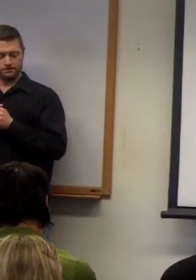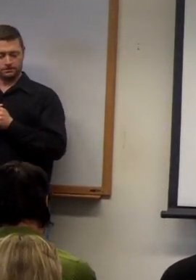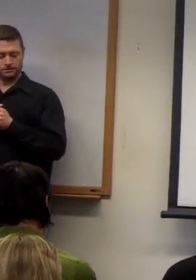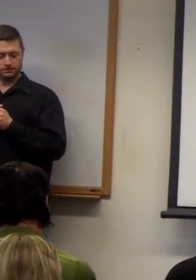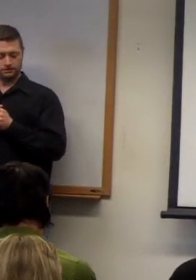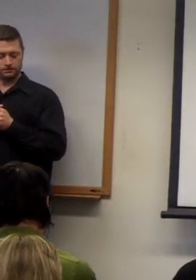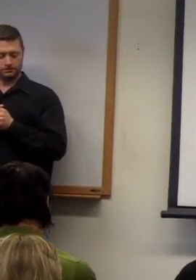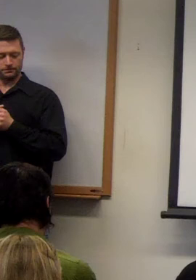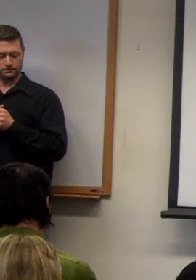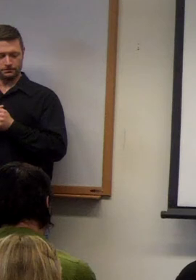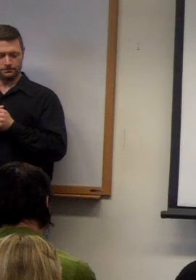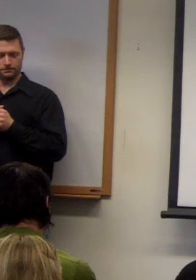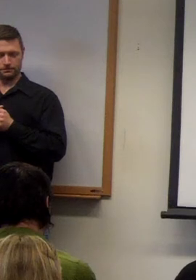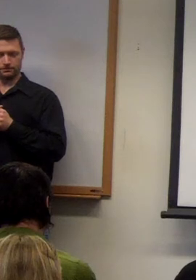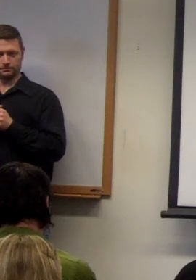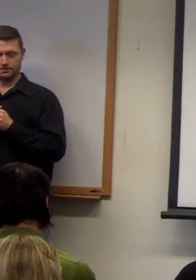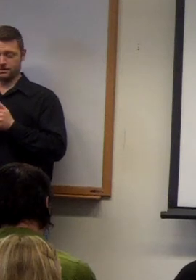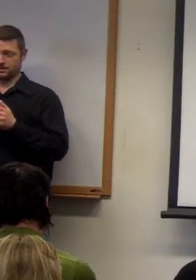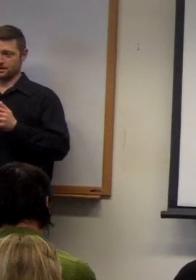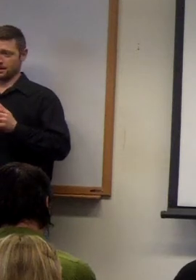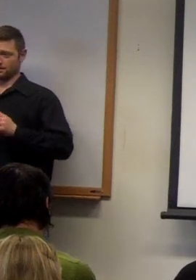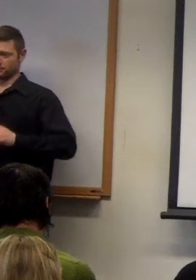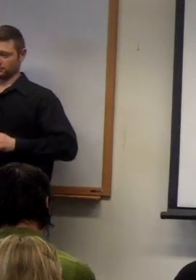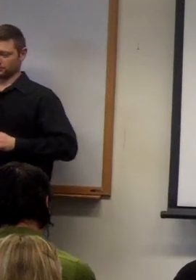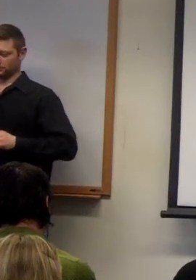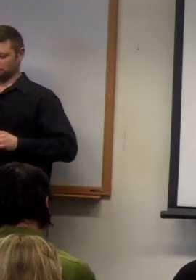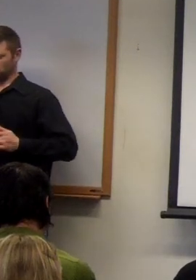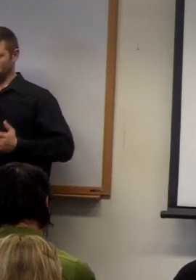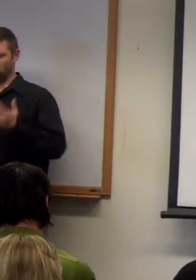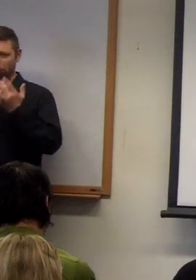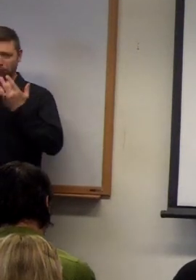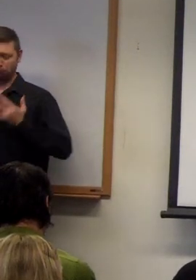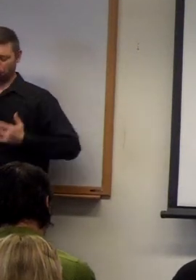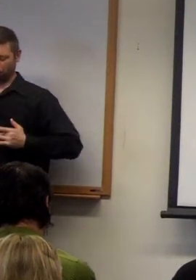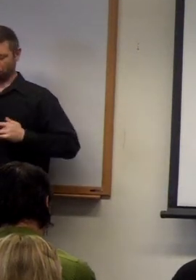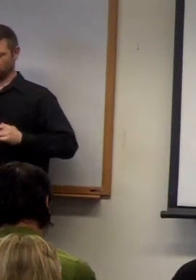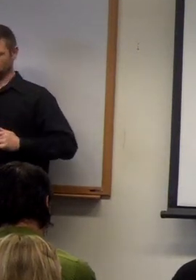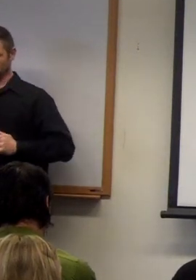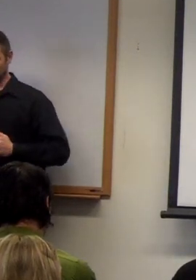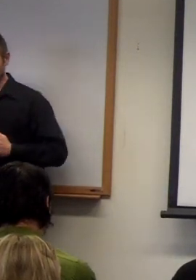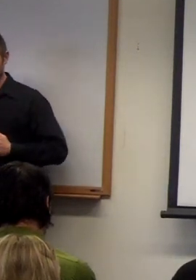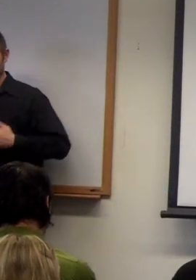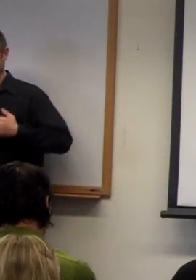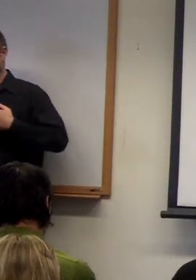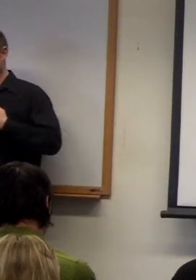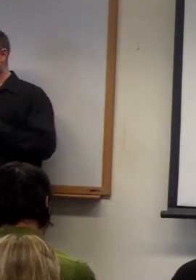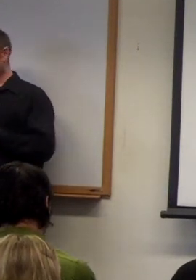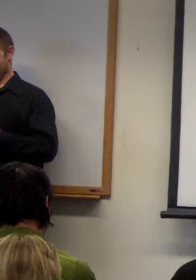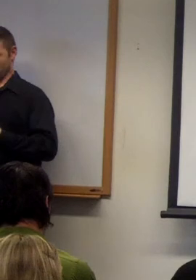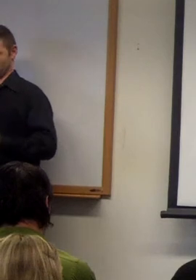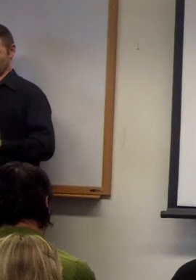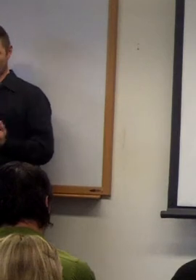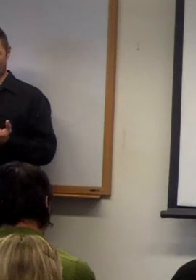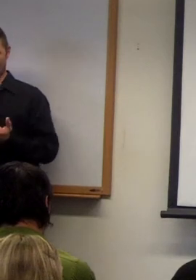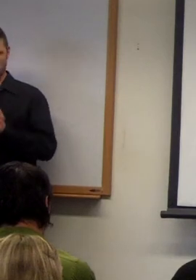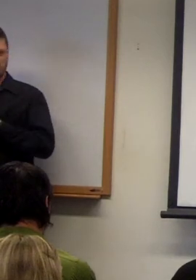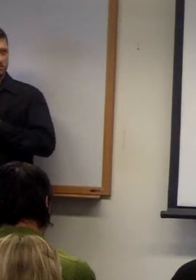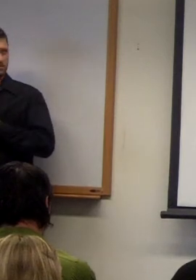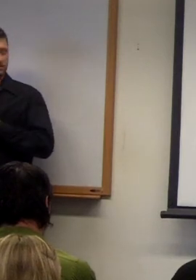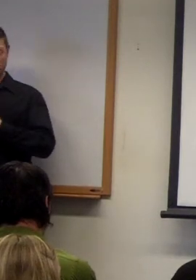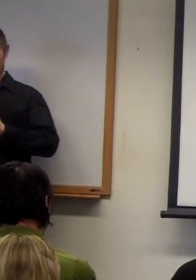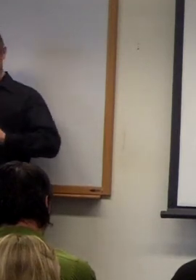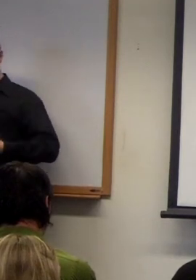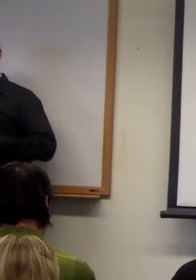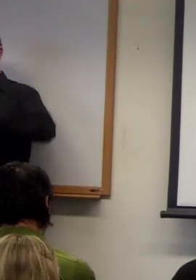I felt as if I was at the bottom of an ocean, and that I was tearing myself apart inside, reliving these things, thinking that I was the one who was a